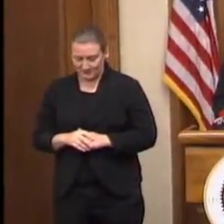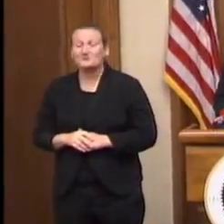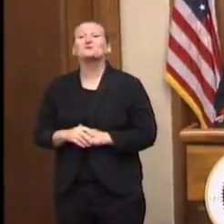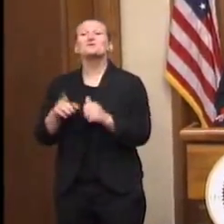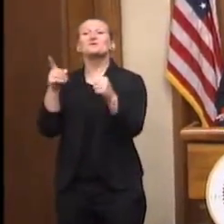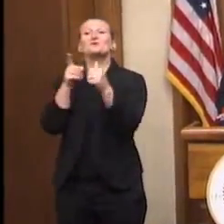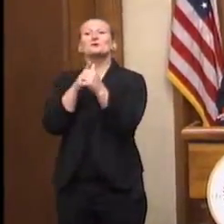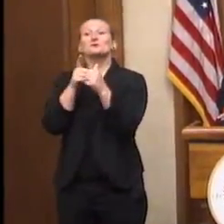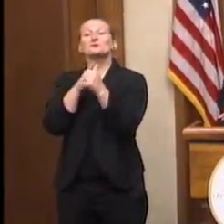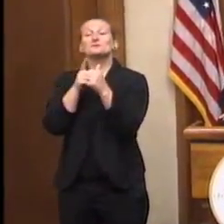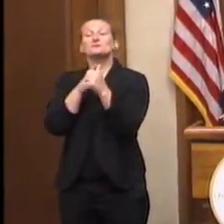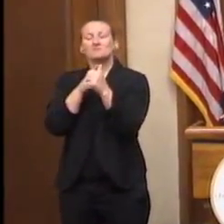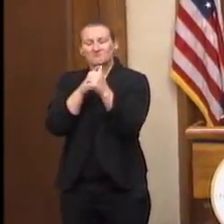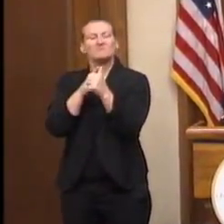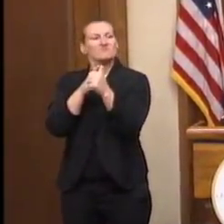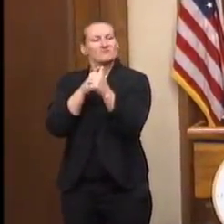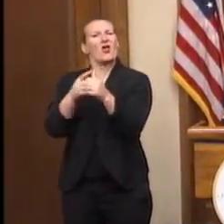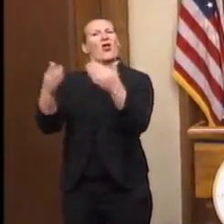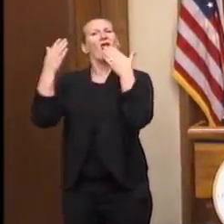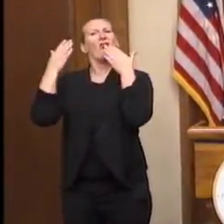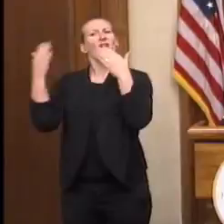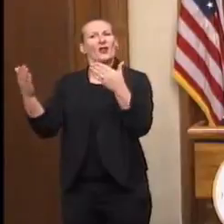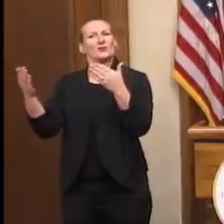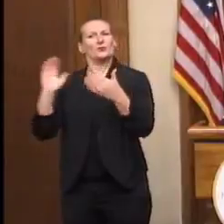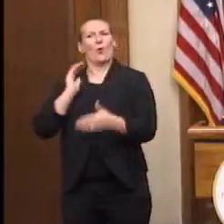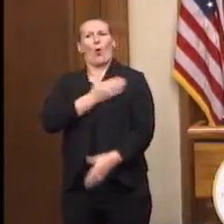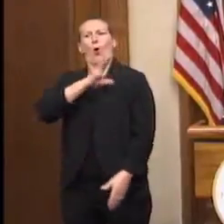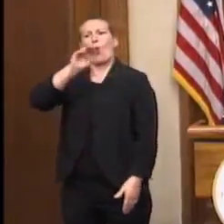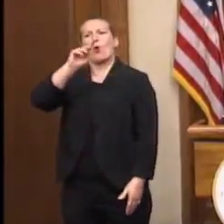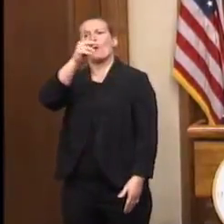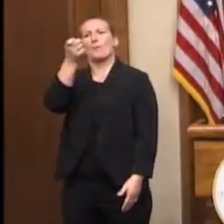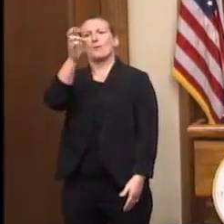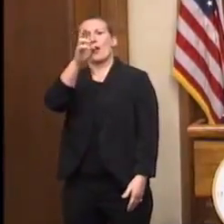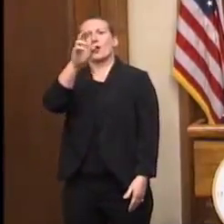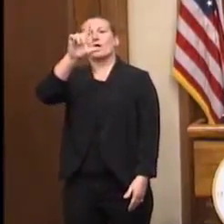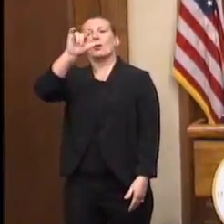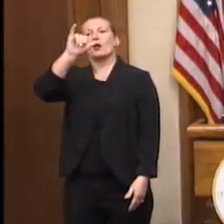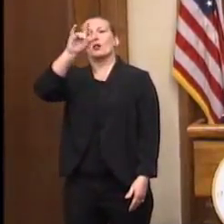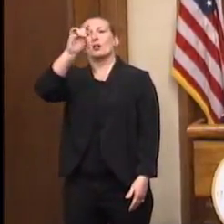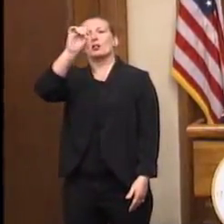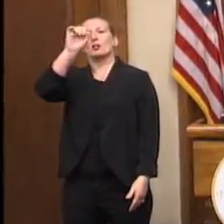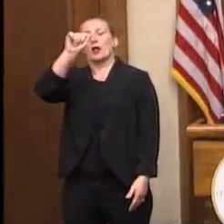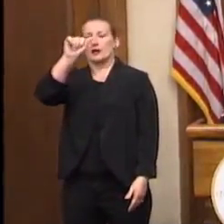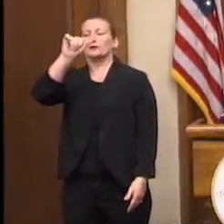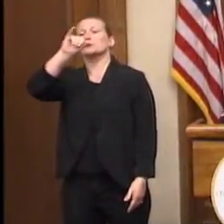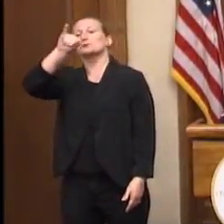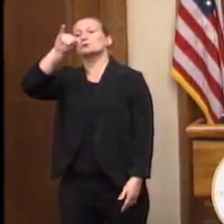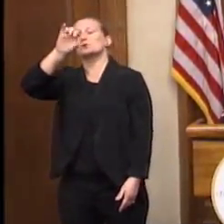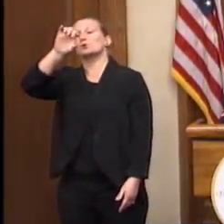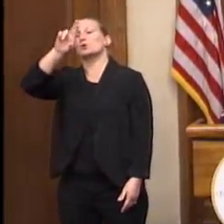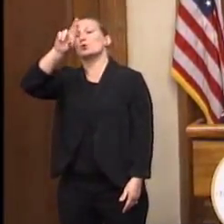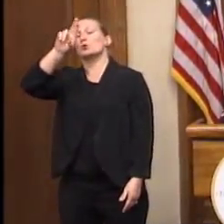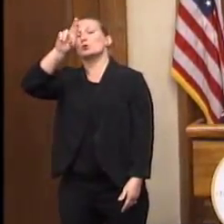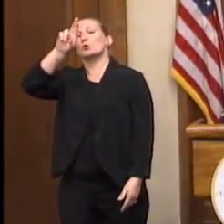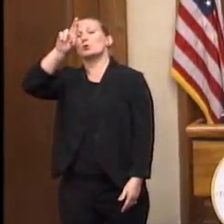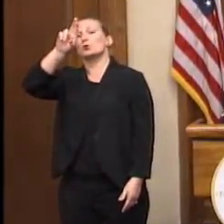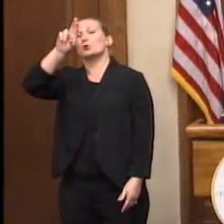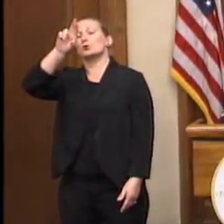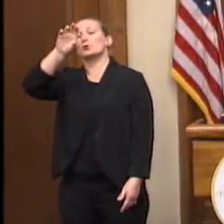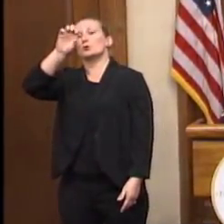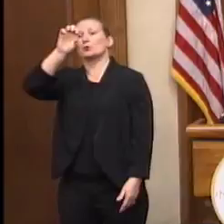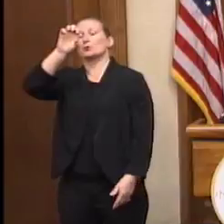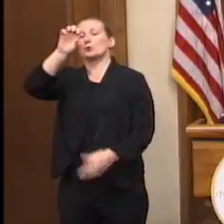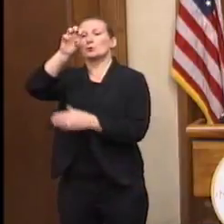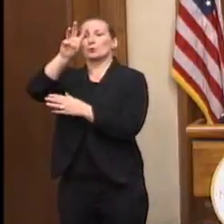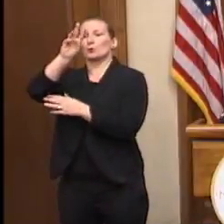First of all, thank you to Mayor Lyda Krewson and Public Safety Director Jimmy Edwards. I'm so honored and